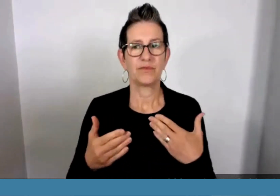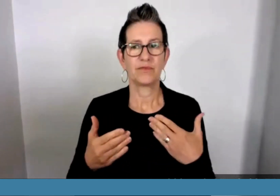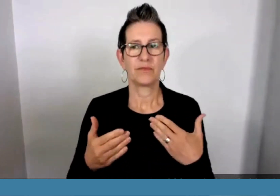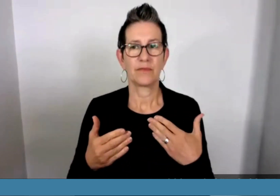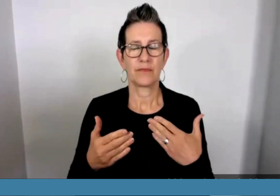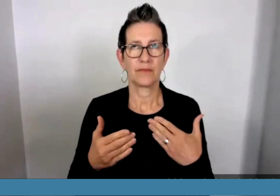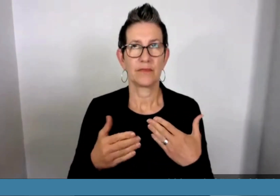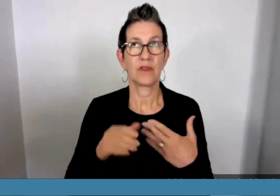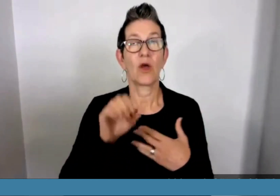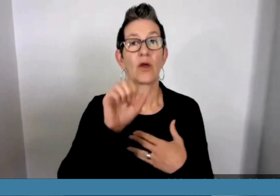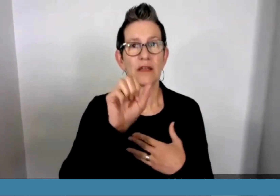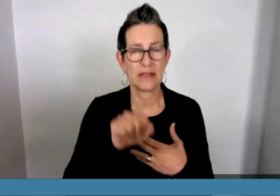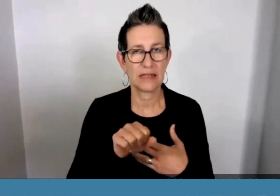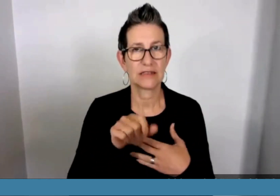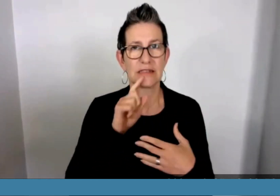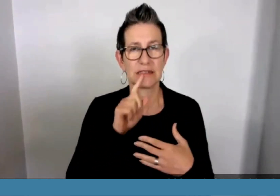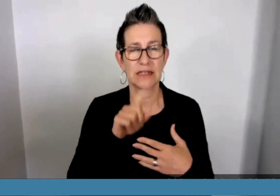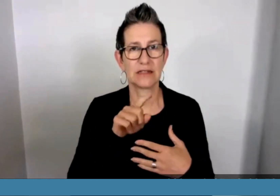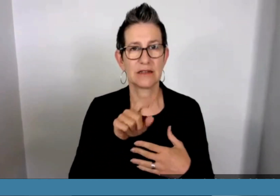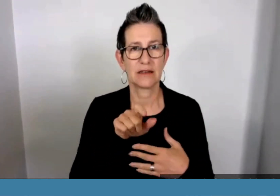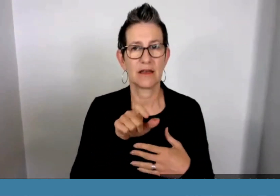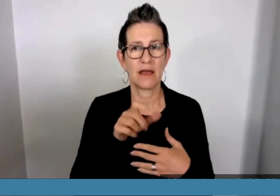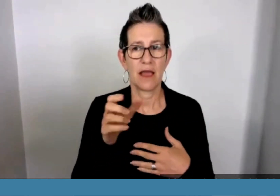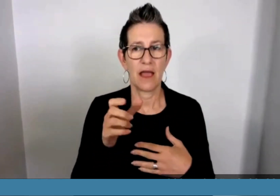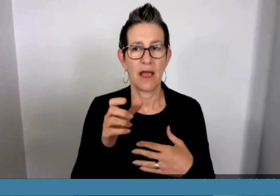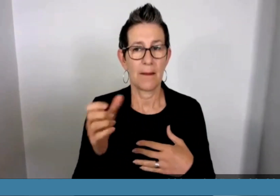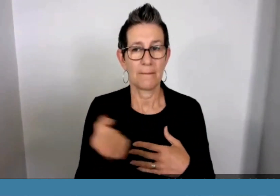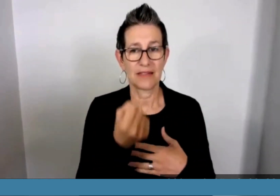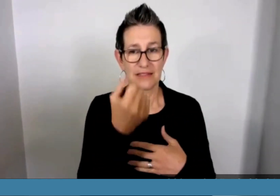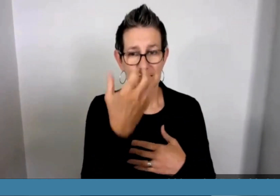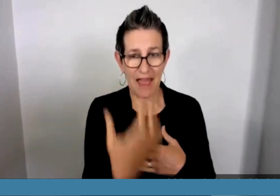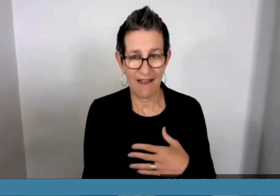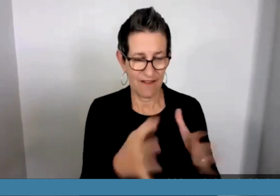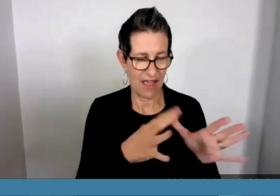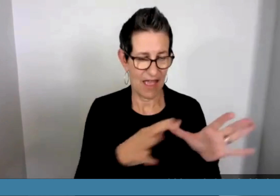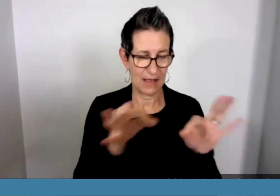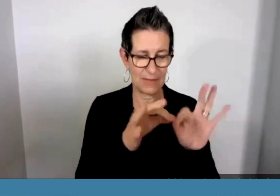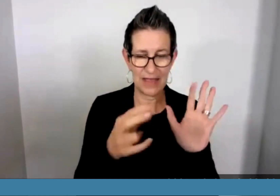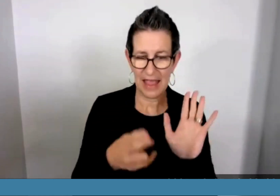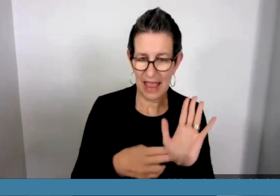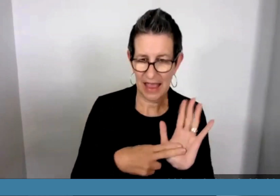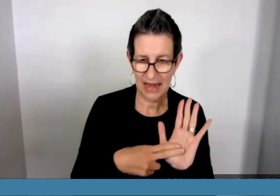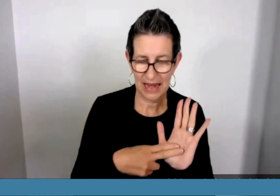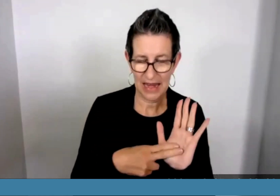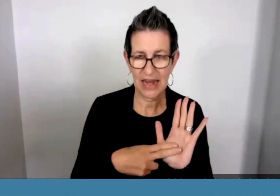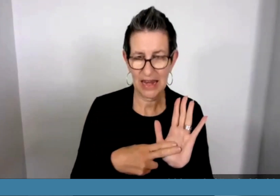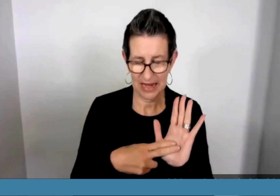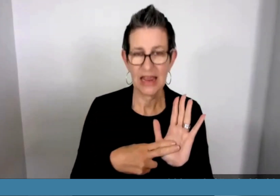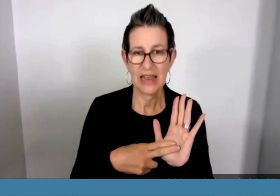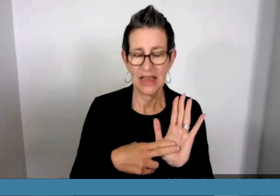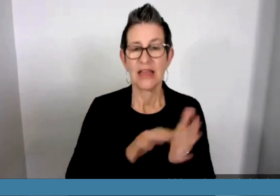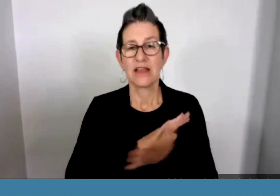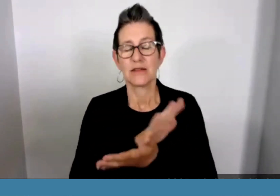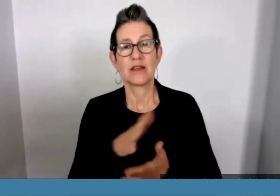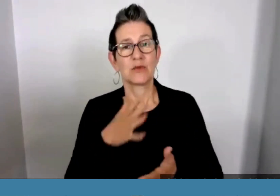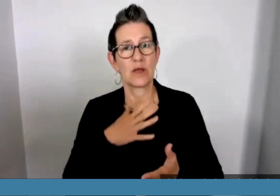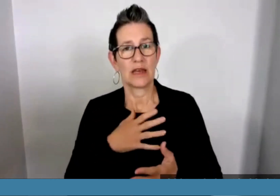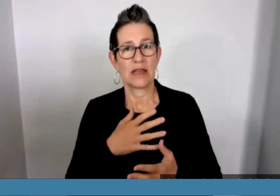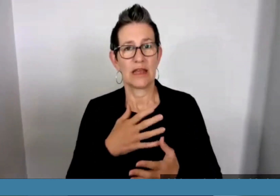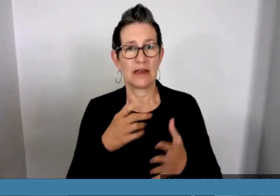So yeah, there needs to be things like an ABN. So we would be looking for ABN. You need to